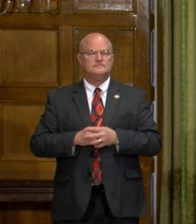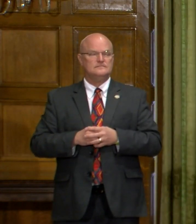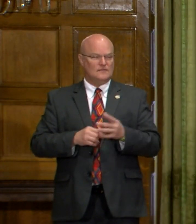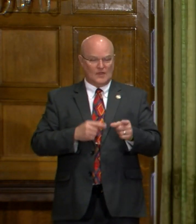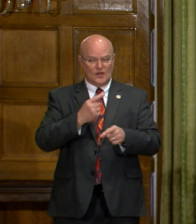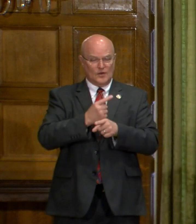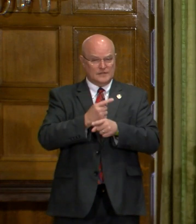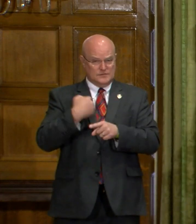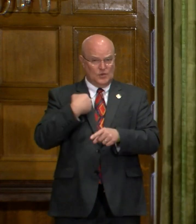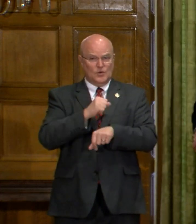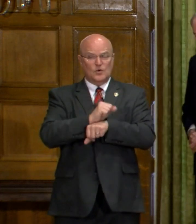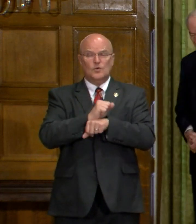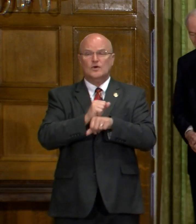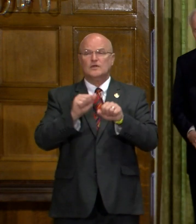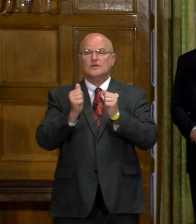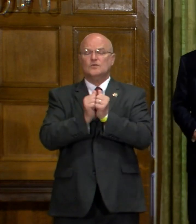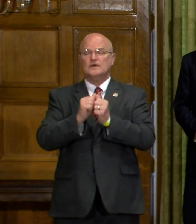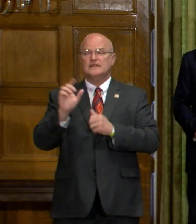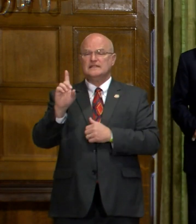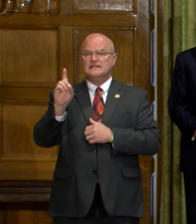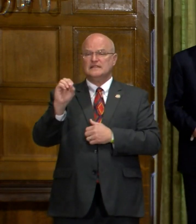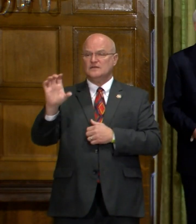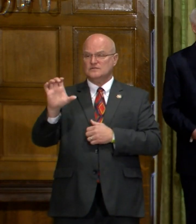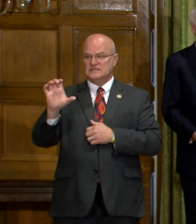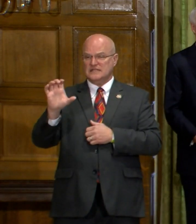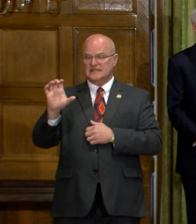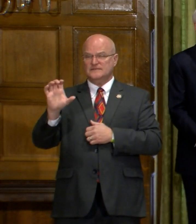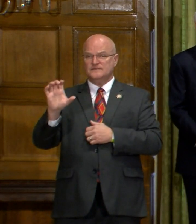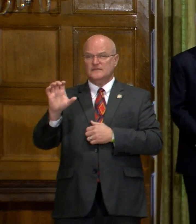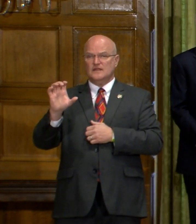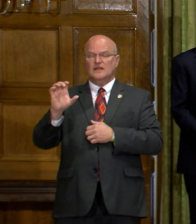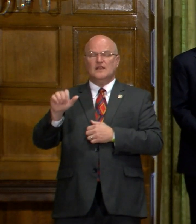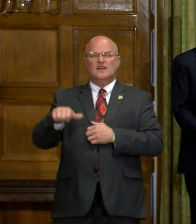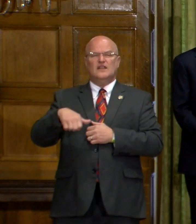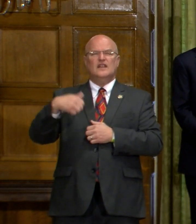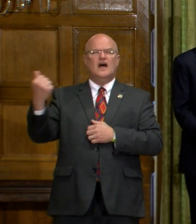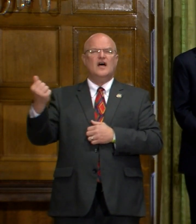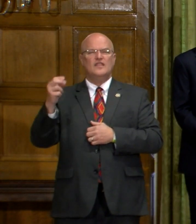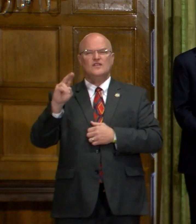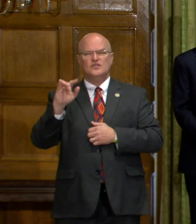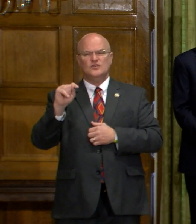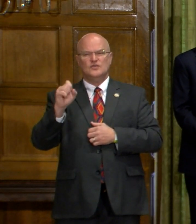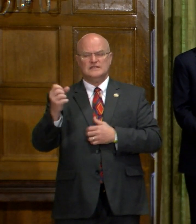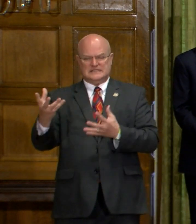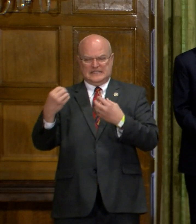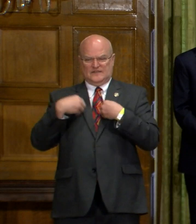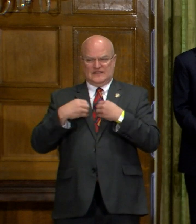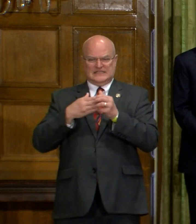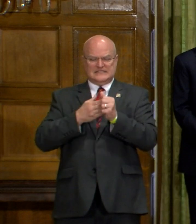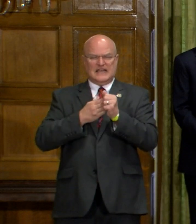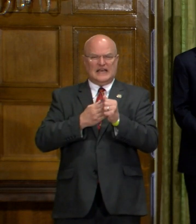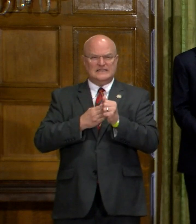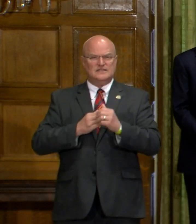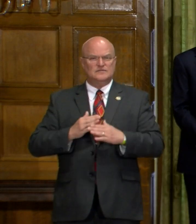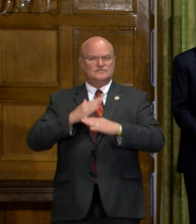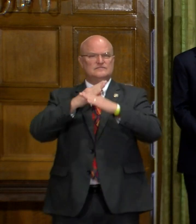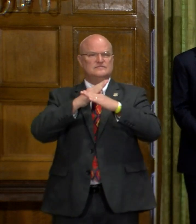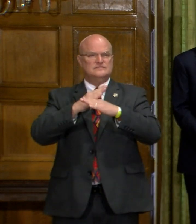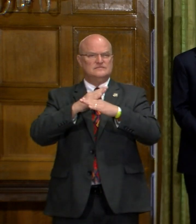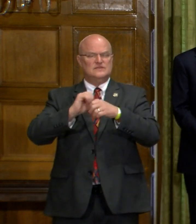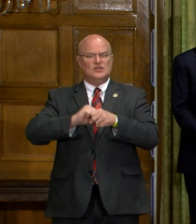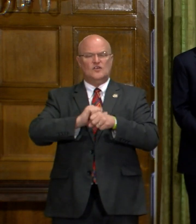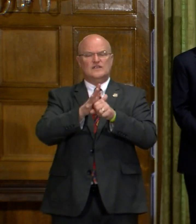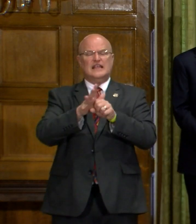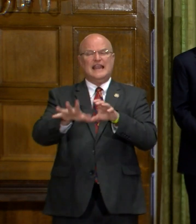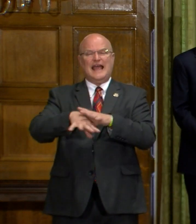That's correct. We're working with Department of Corrections regarding those other units in terms of providing guidance on how to keep COVID-19 out of